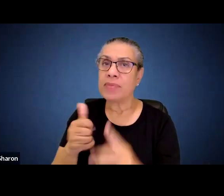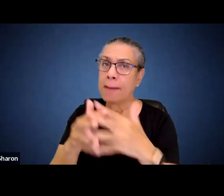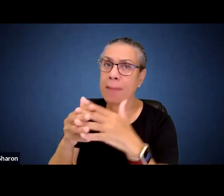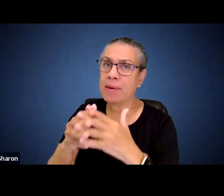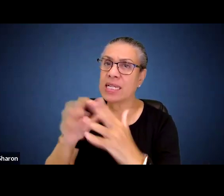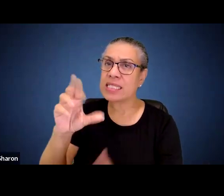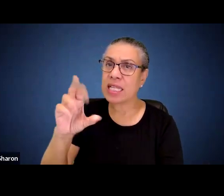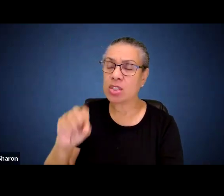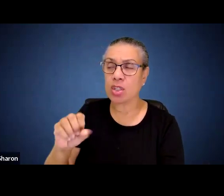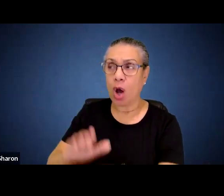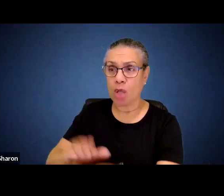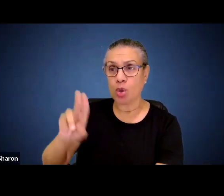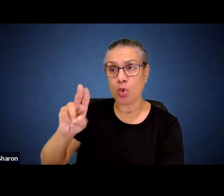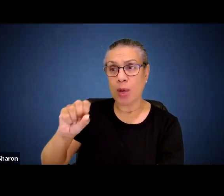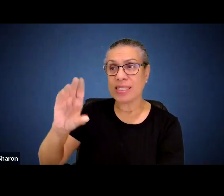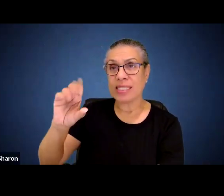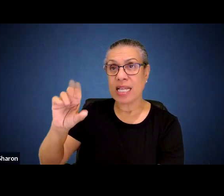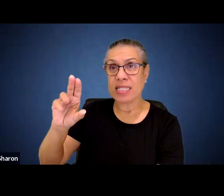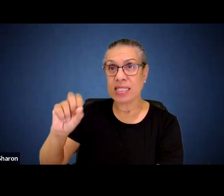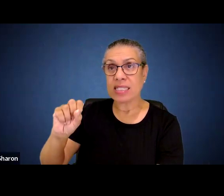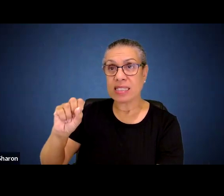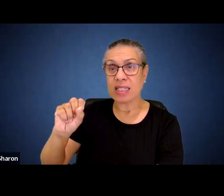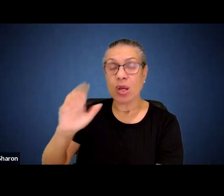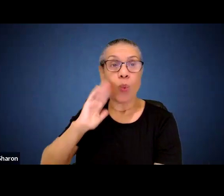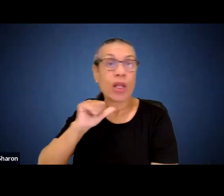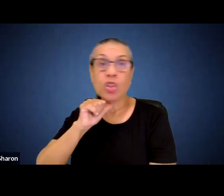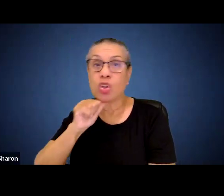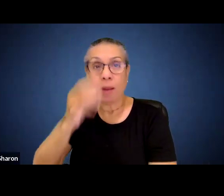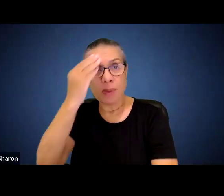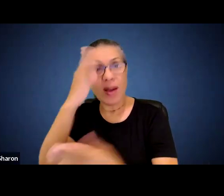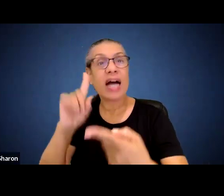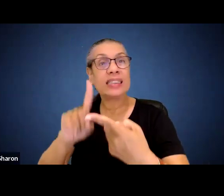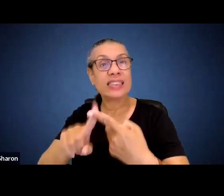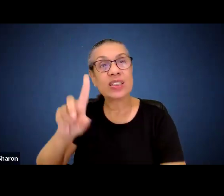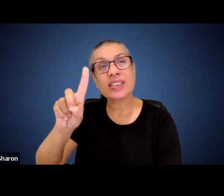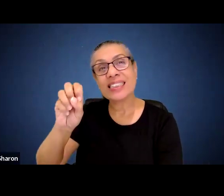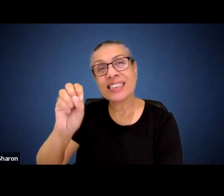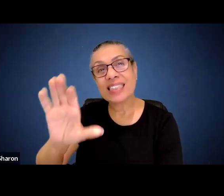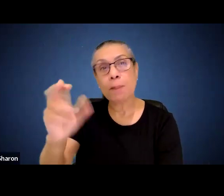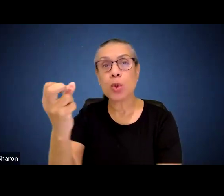Survey on the US Census website, that information isn't going to be released until December 12th.